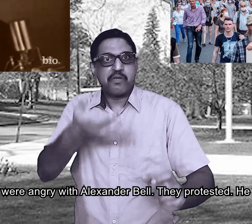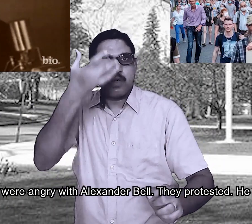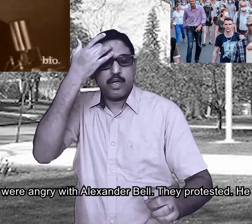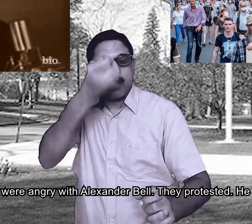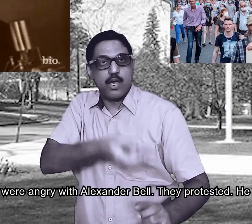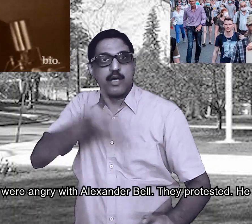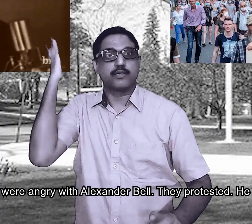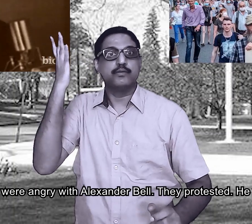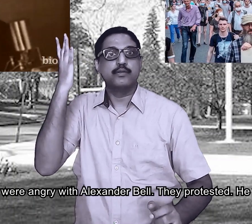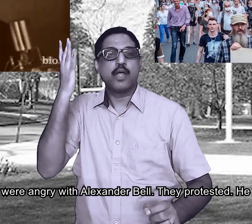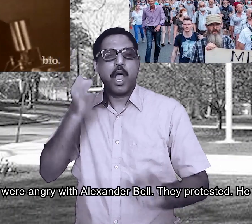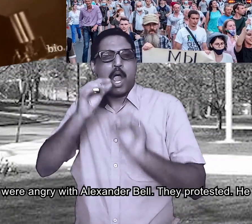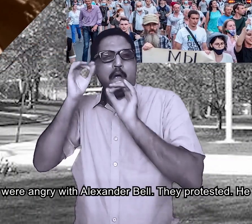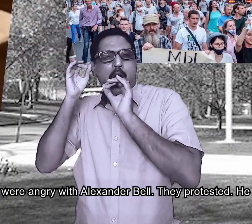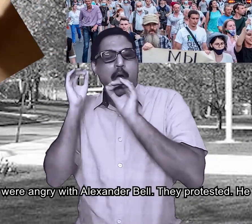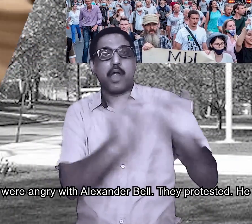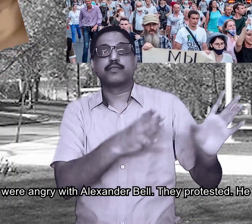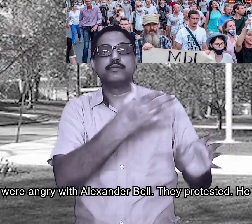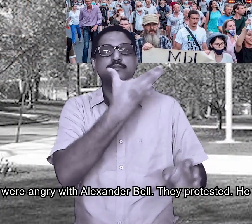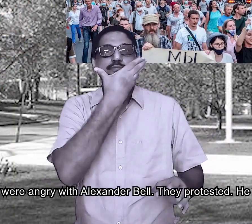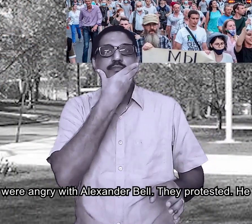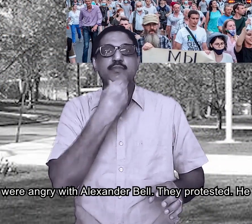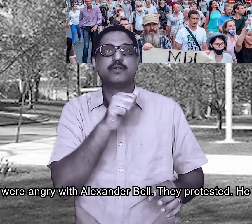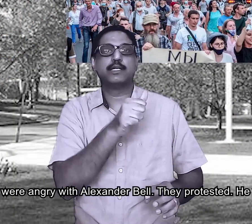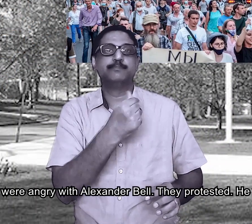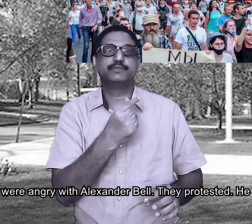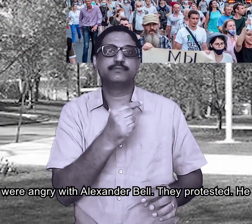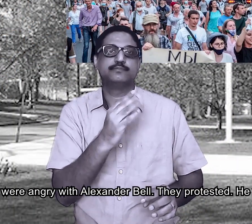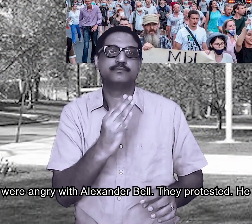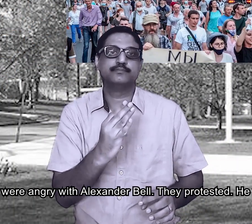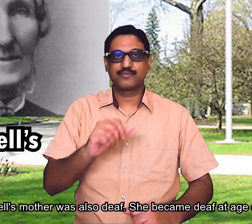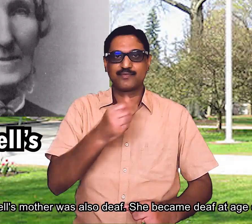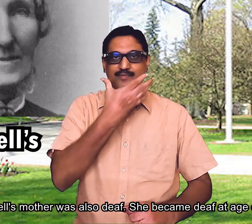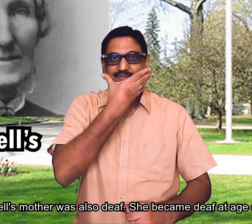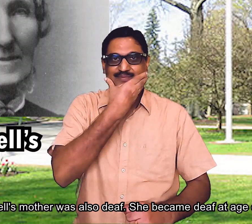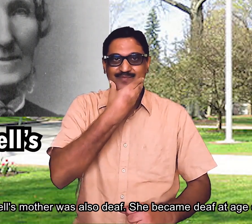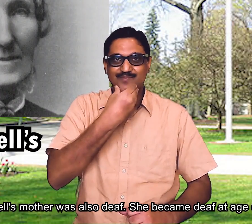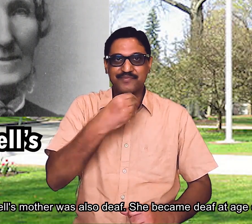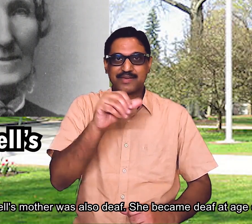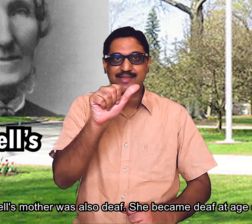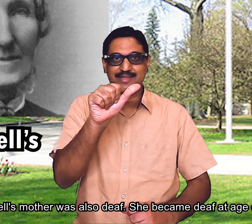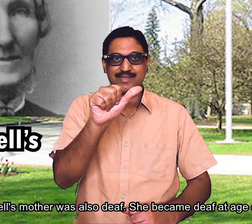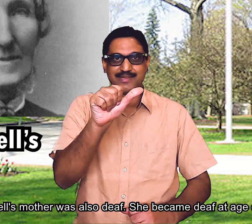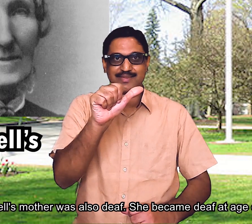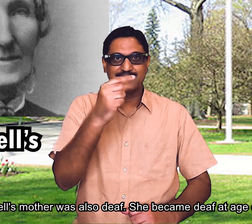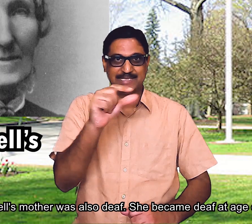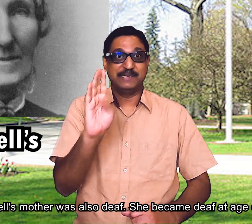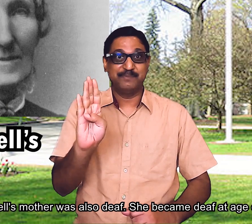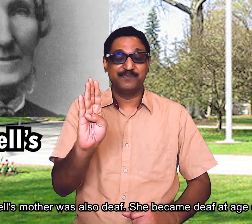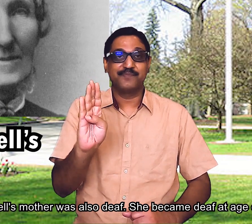were angry with Alexander Bell. They protested. He was the enemy of deaf signers. Alexander Bell's mother was